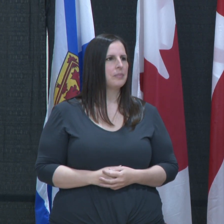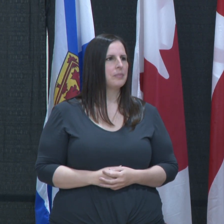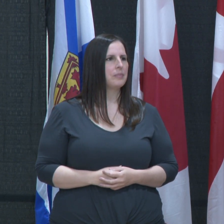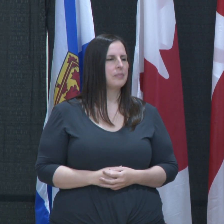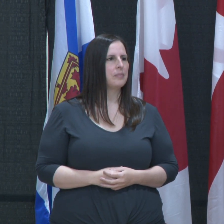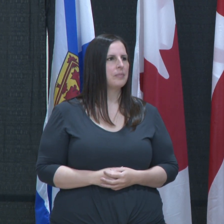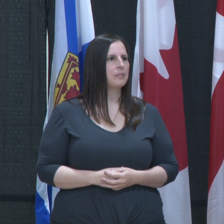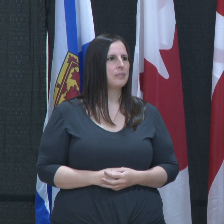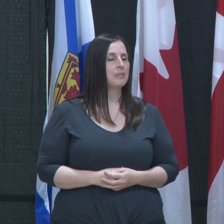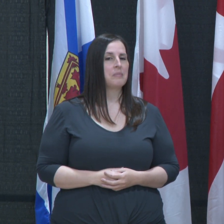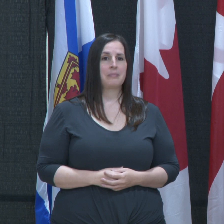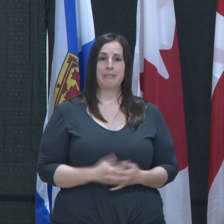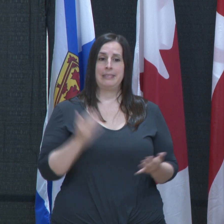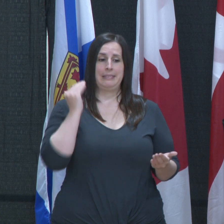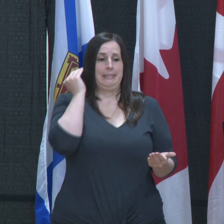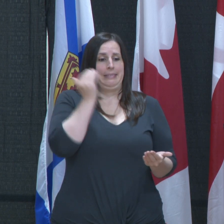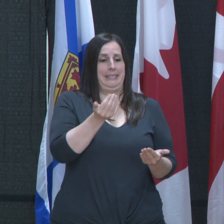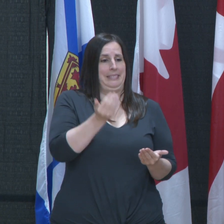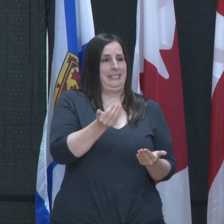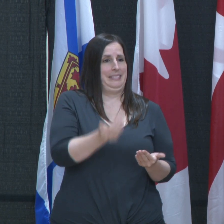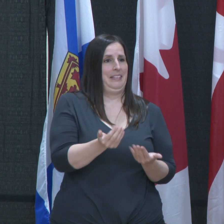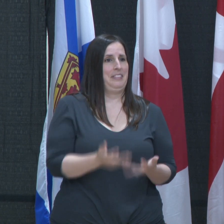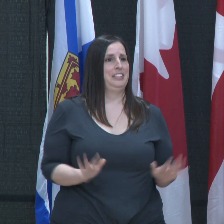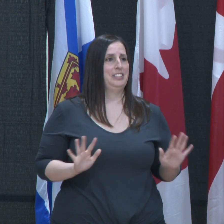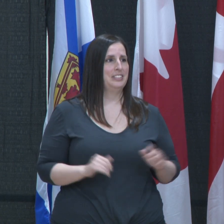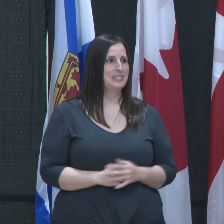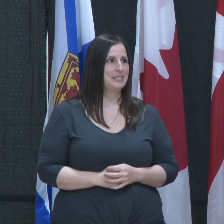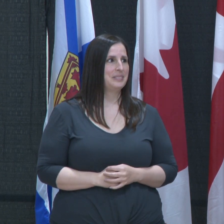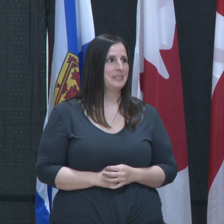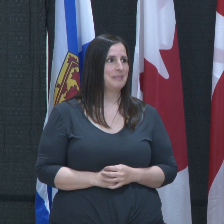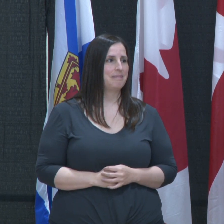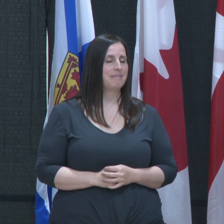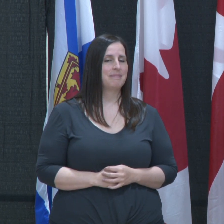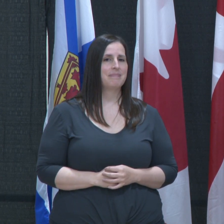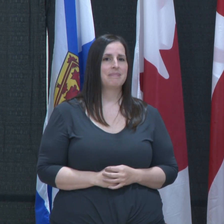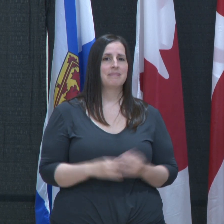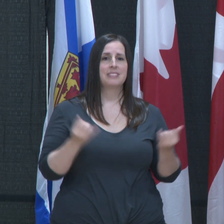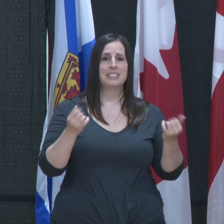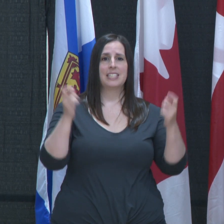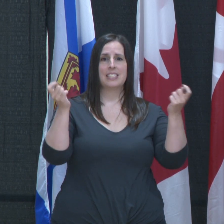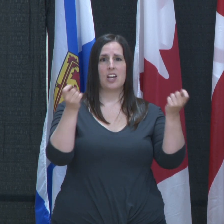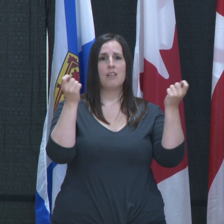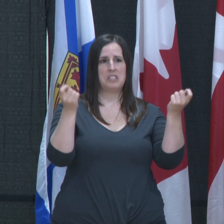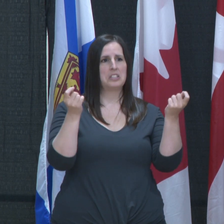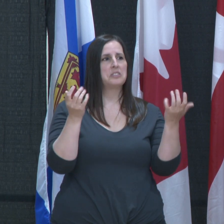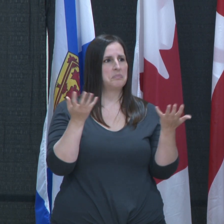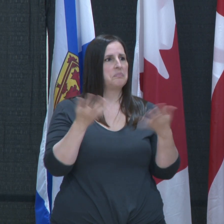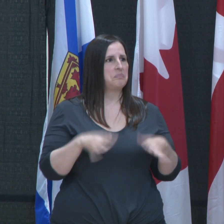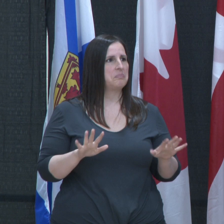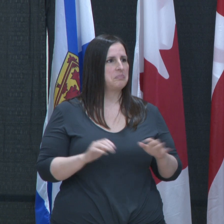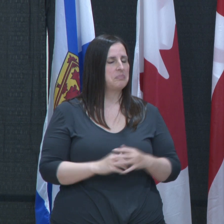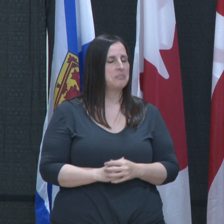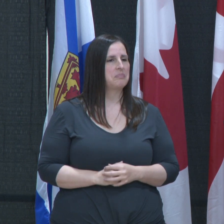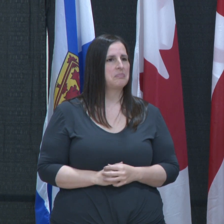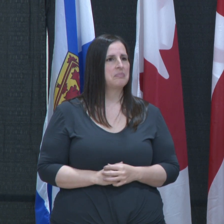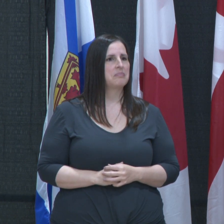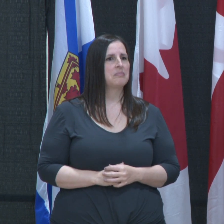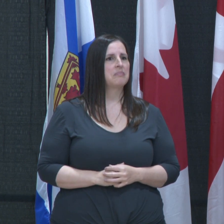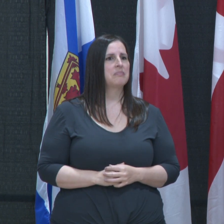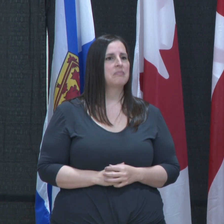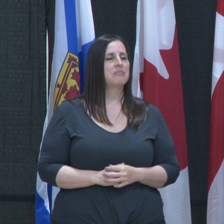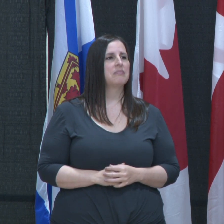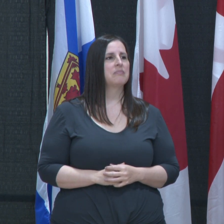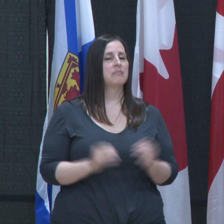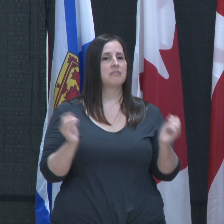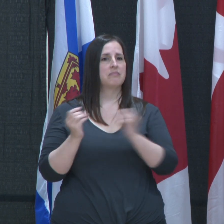Well, folks, we're on the home stretch. This brings us to the end of today's convocation proceedings. We invite everyone to